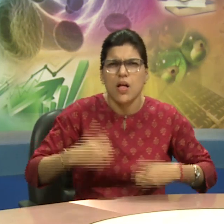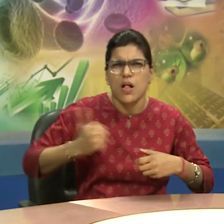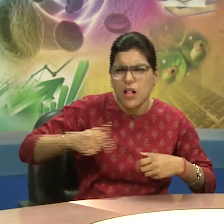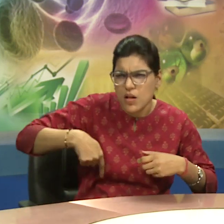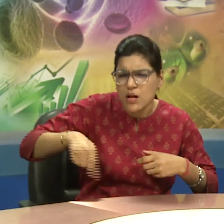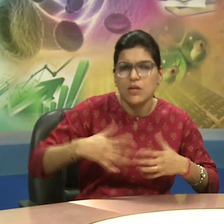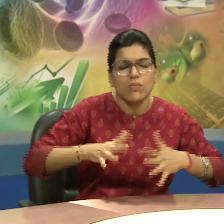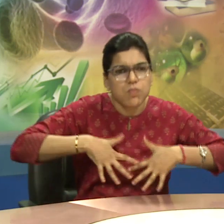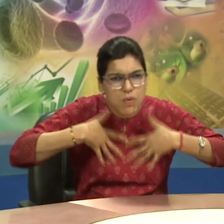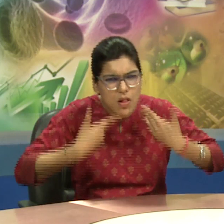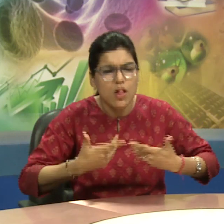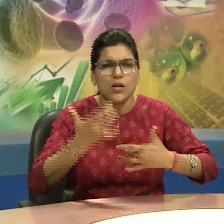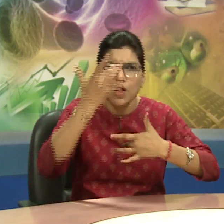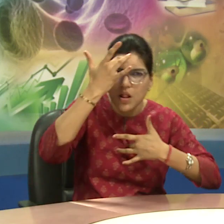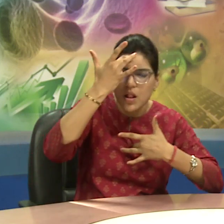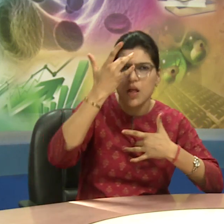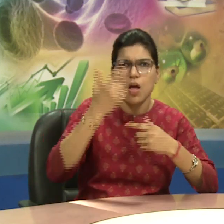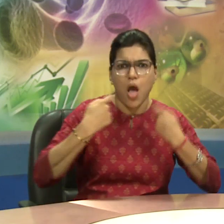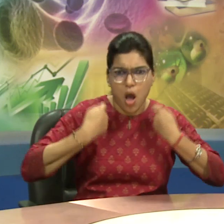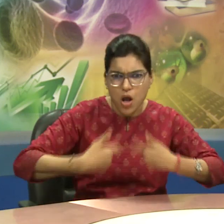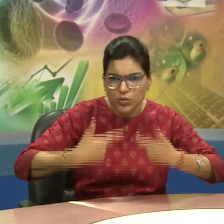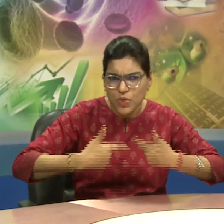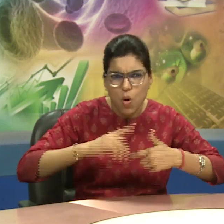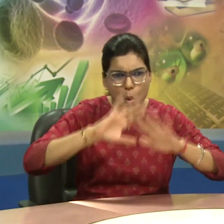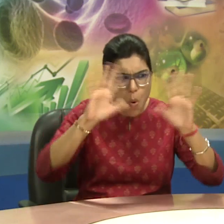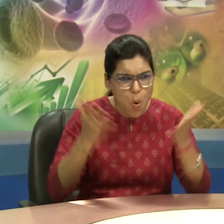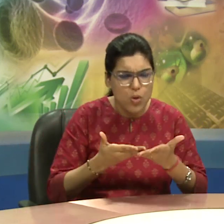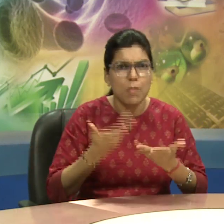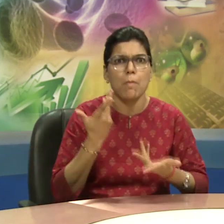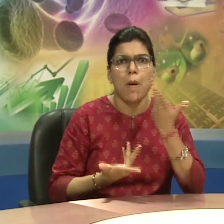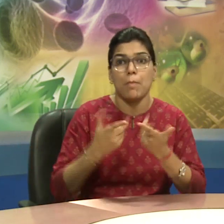injurious to health and life.